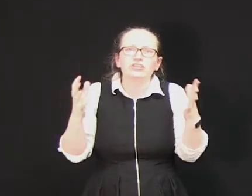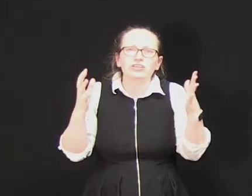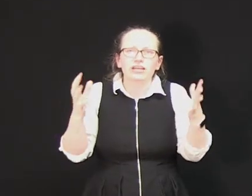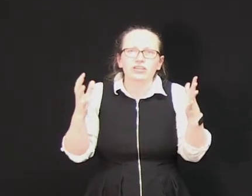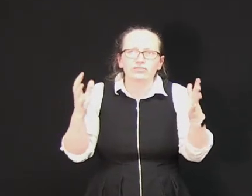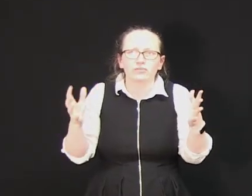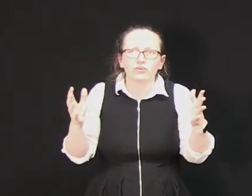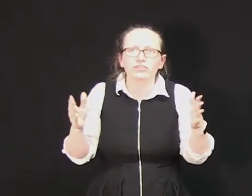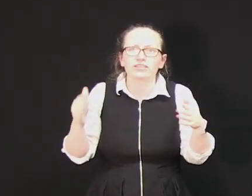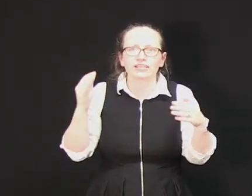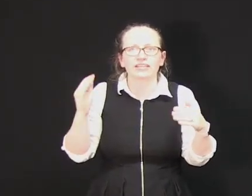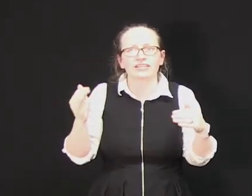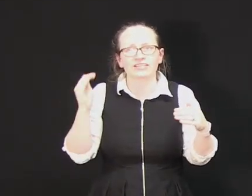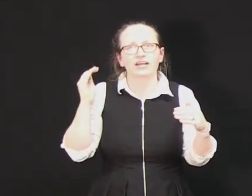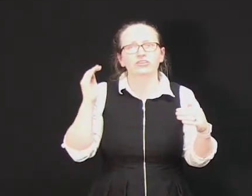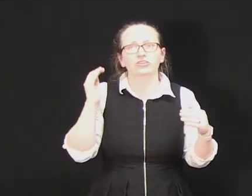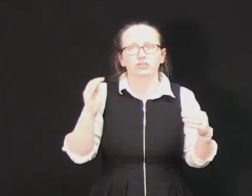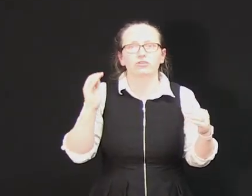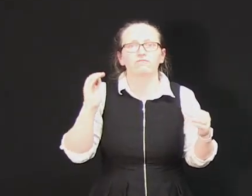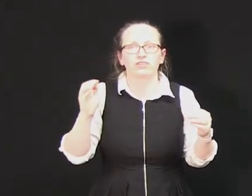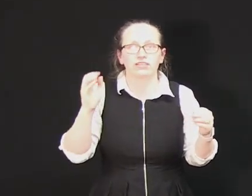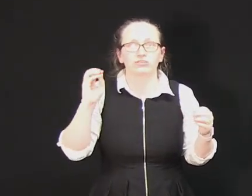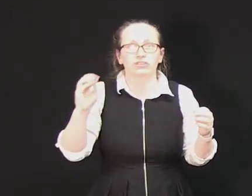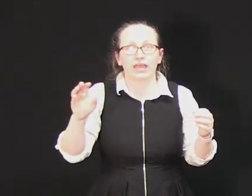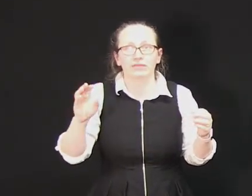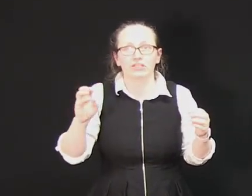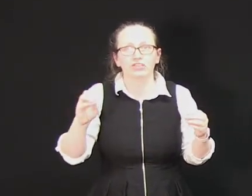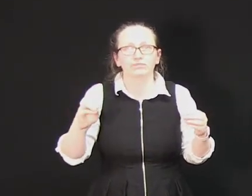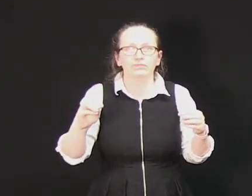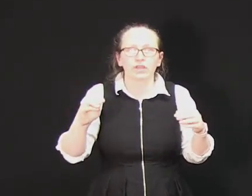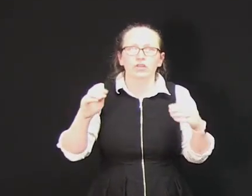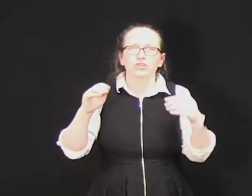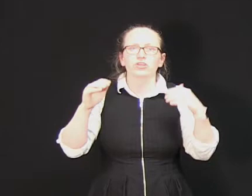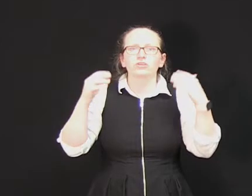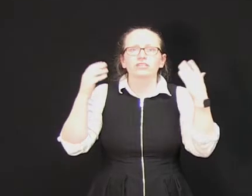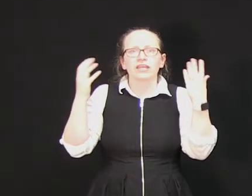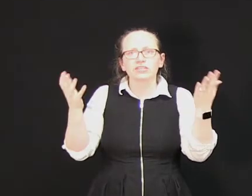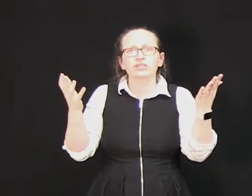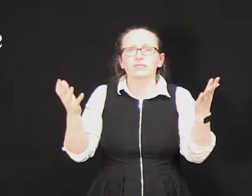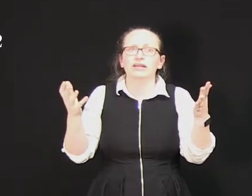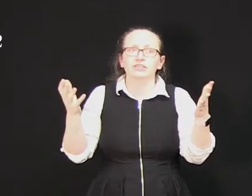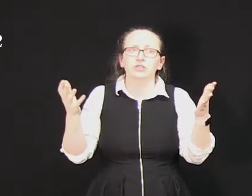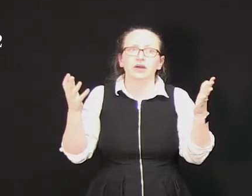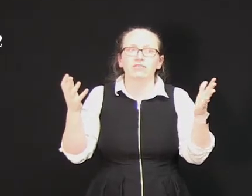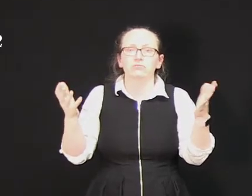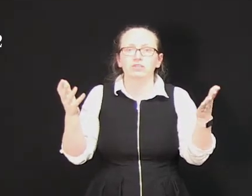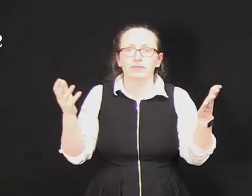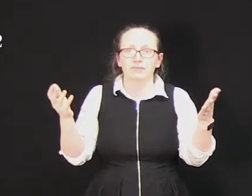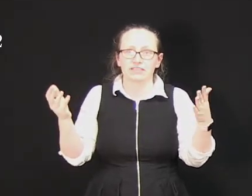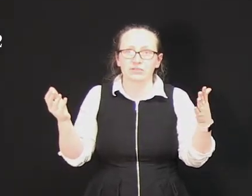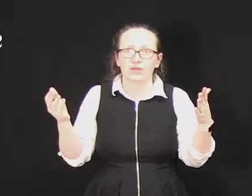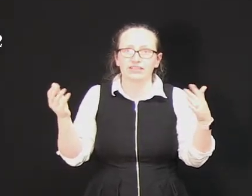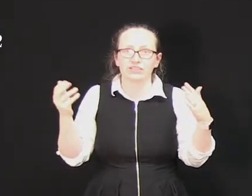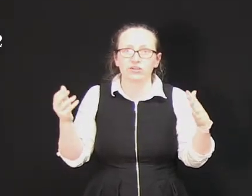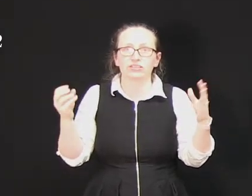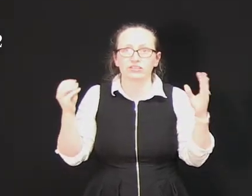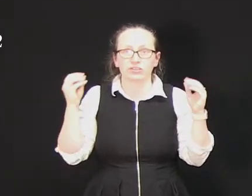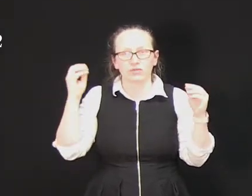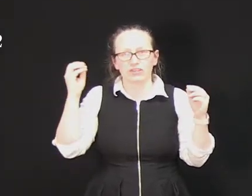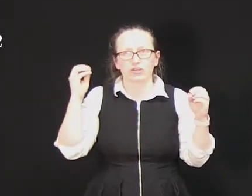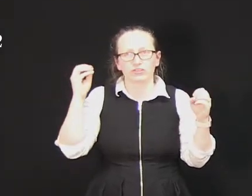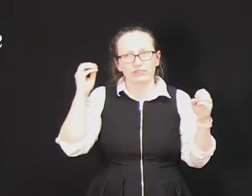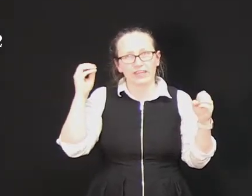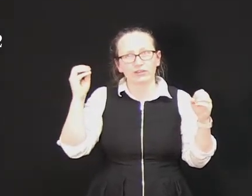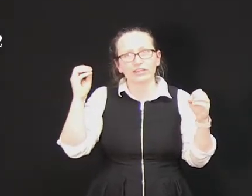exert such a large force that it can start to do physical damage. So 10 to the minus 12 watts per meter squared is known